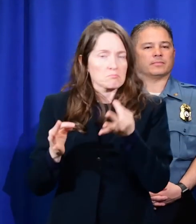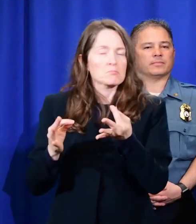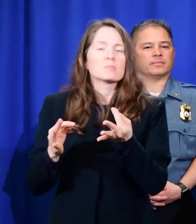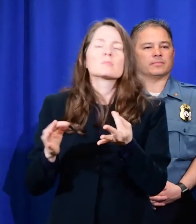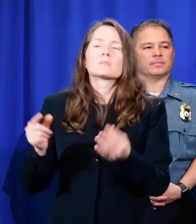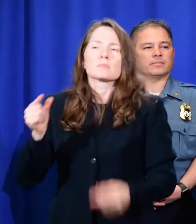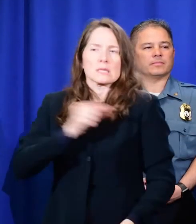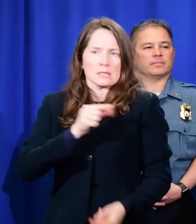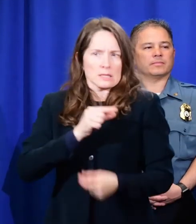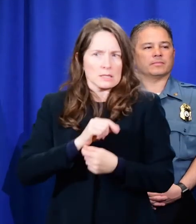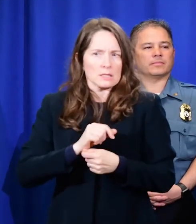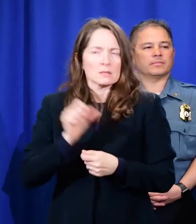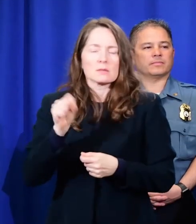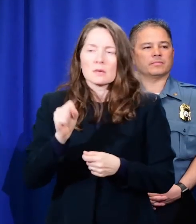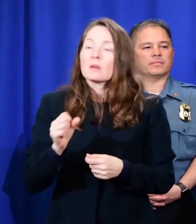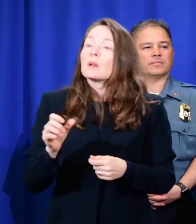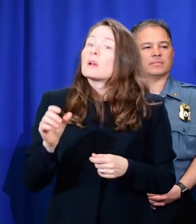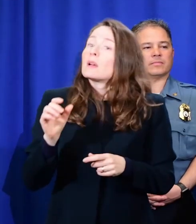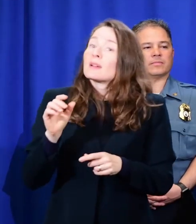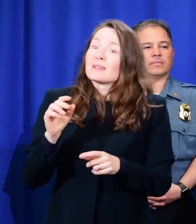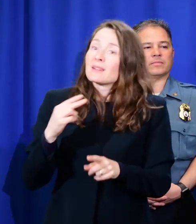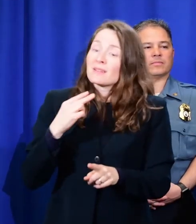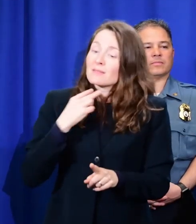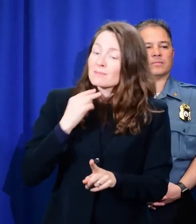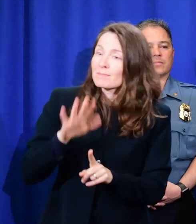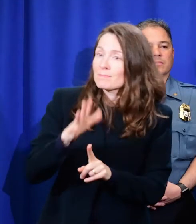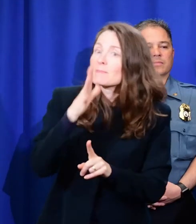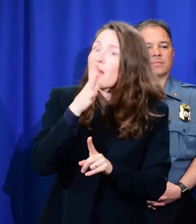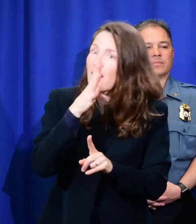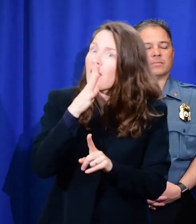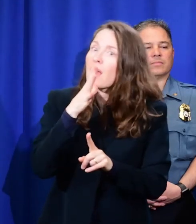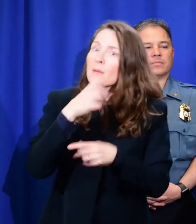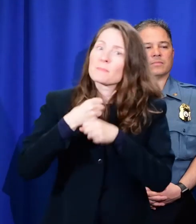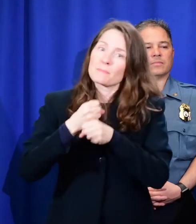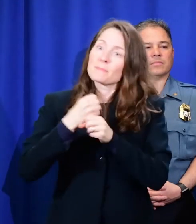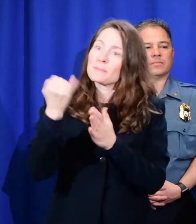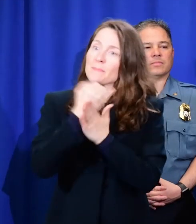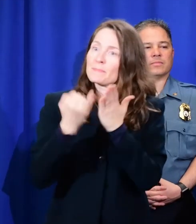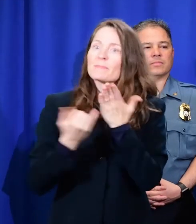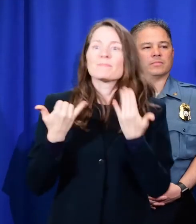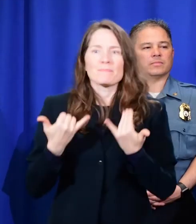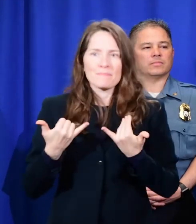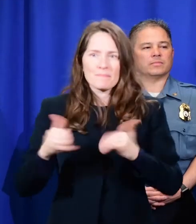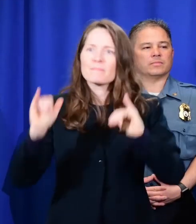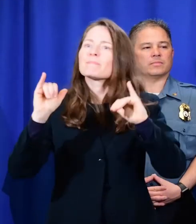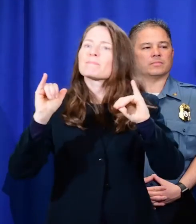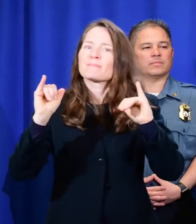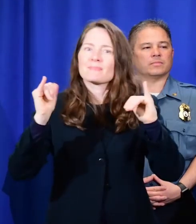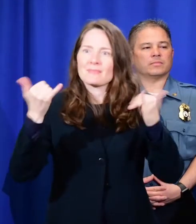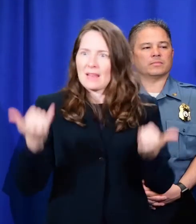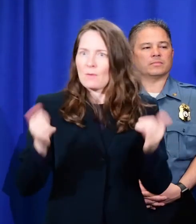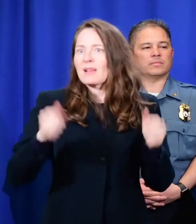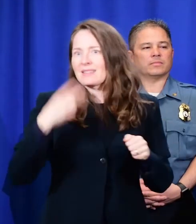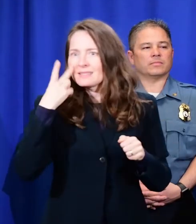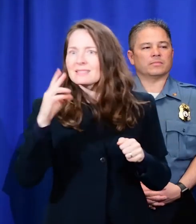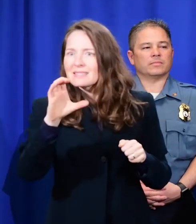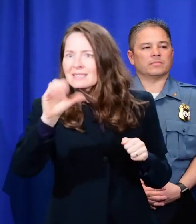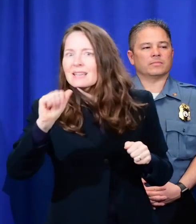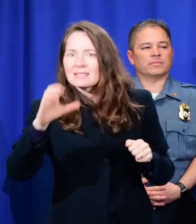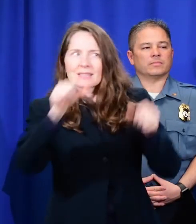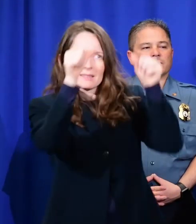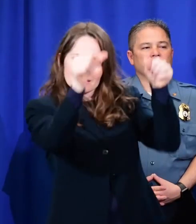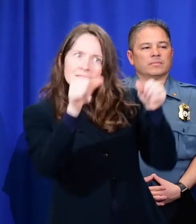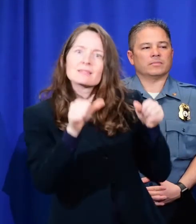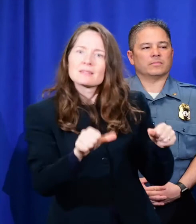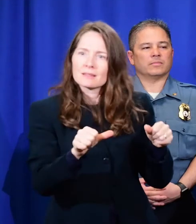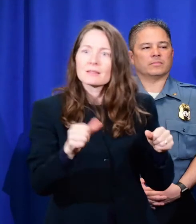victim created a piece of artwork that still hangs in the Child Advocacy Center today. It is a handmade picture